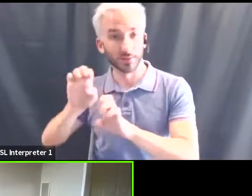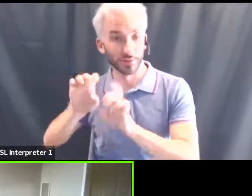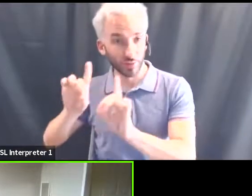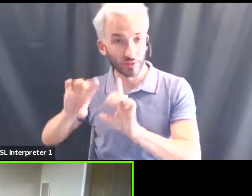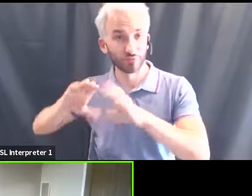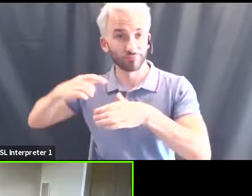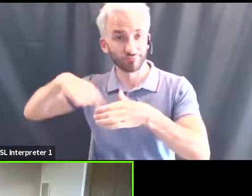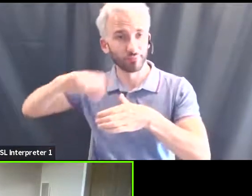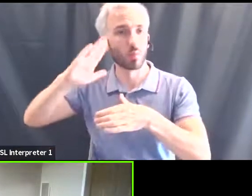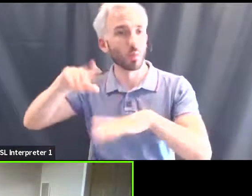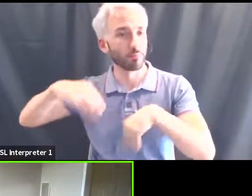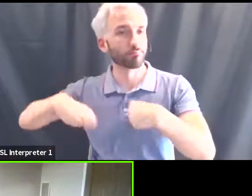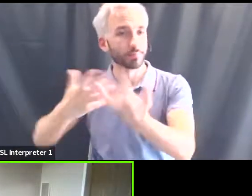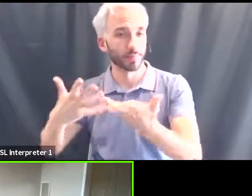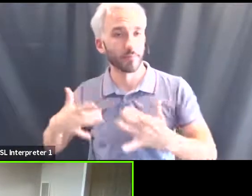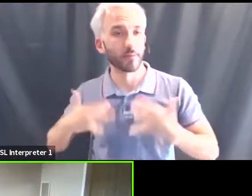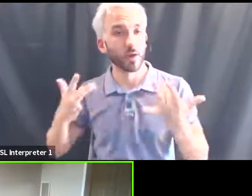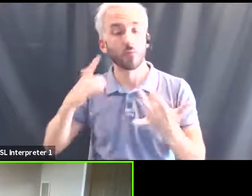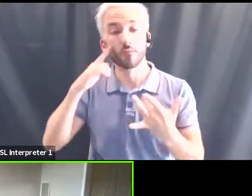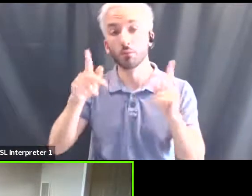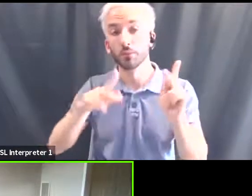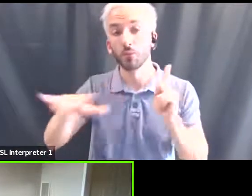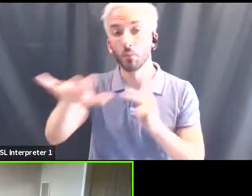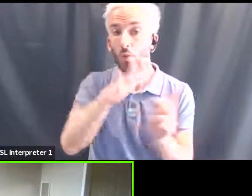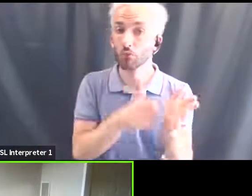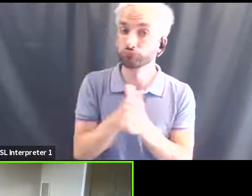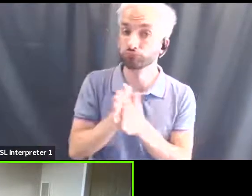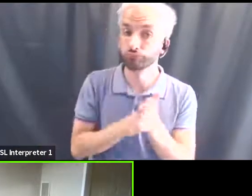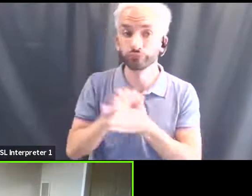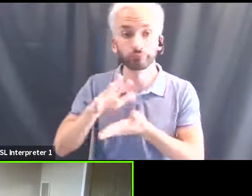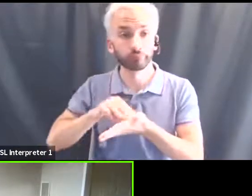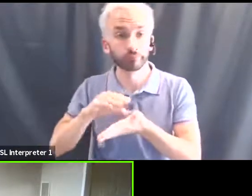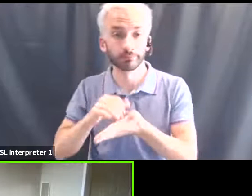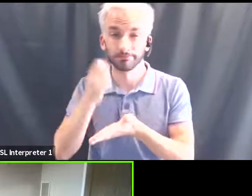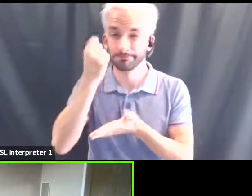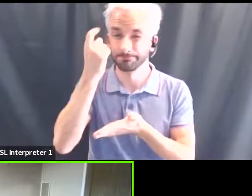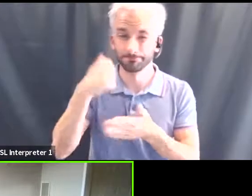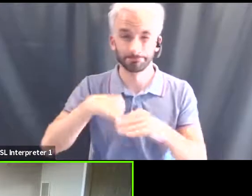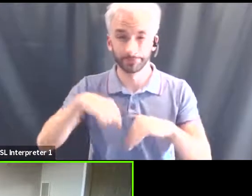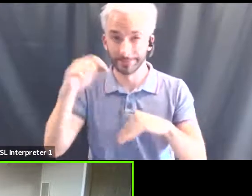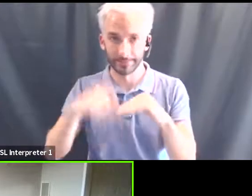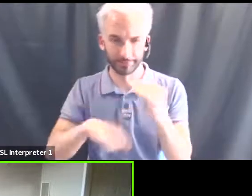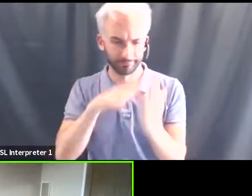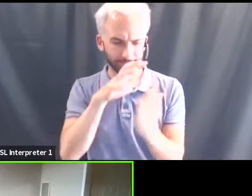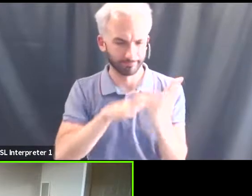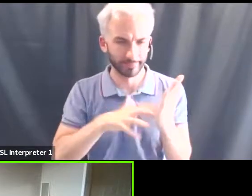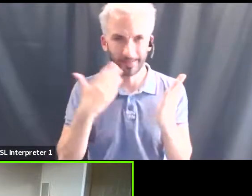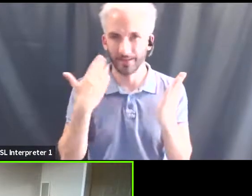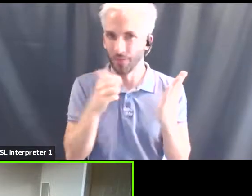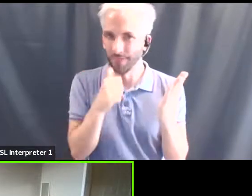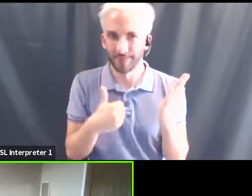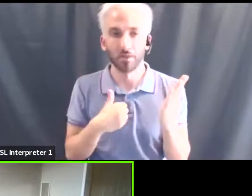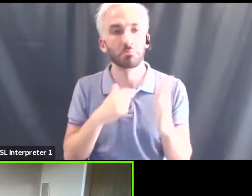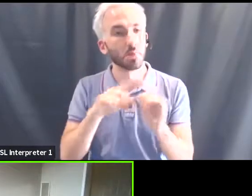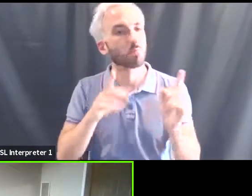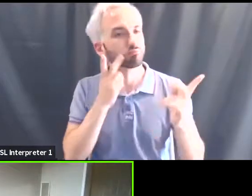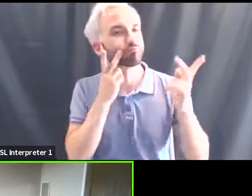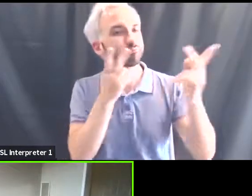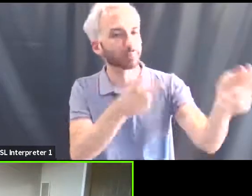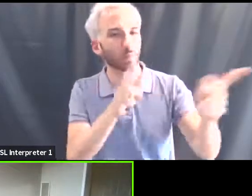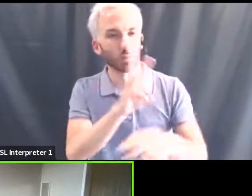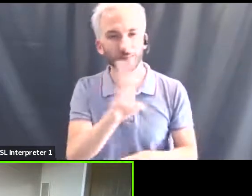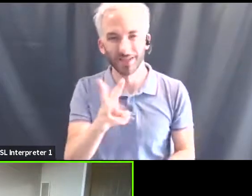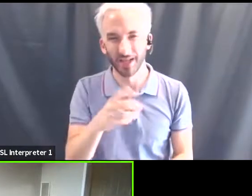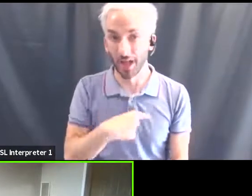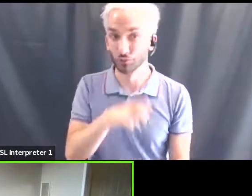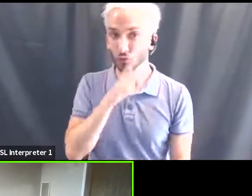who are interested. And I don't have the thing in front of me, but it is available on their website. And I bet someone will put it in the